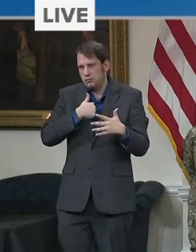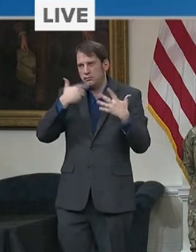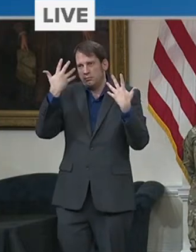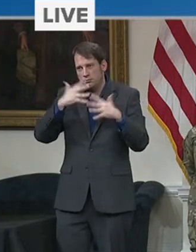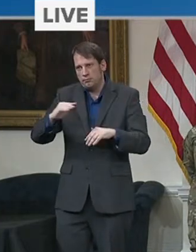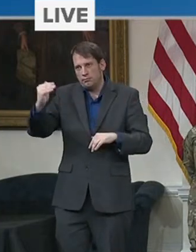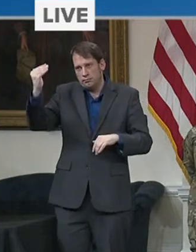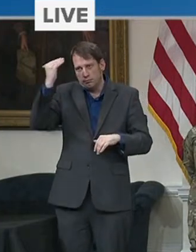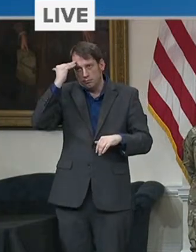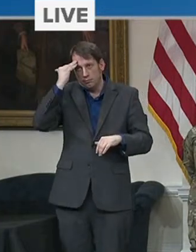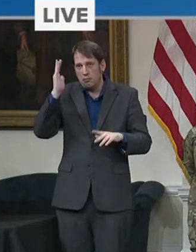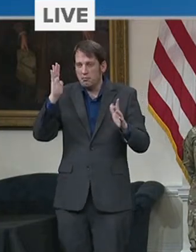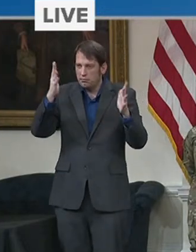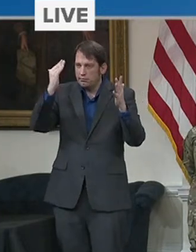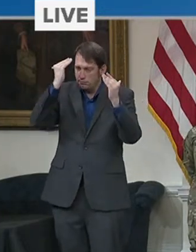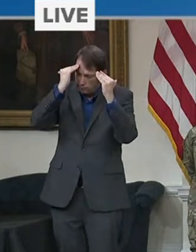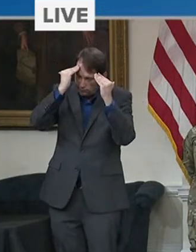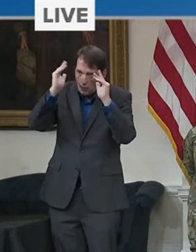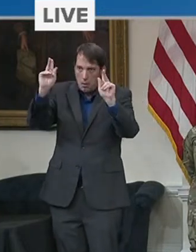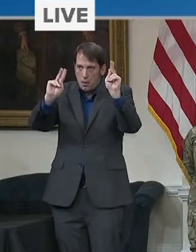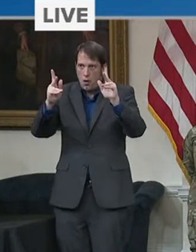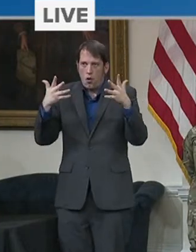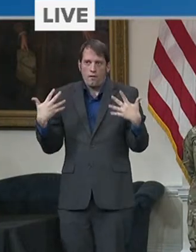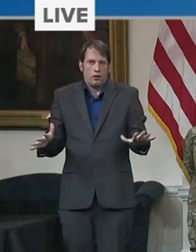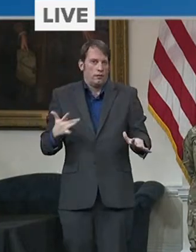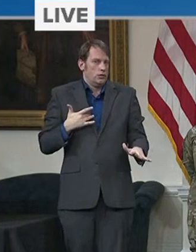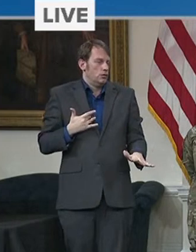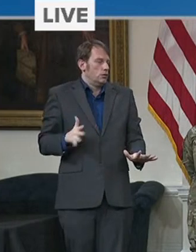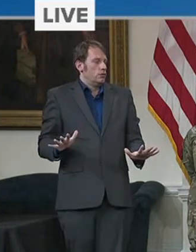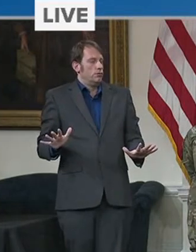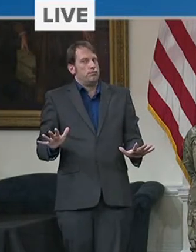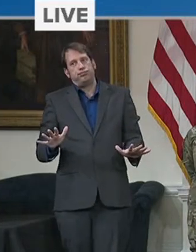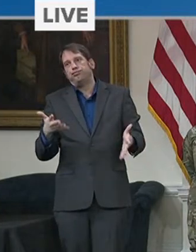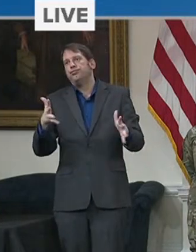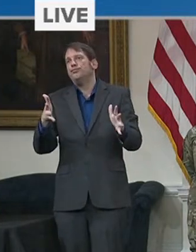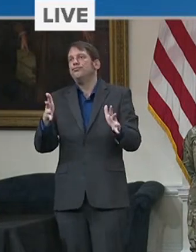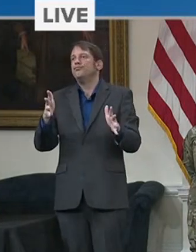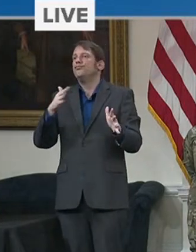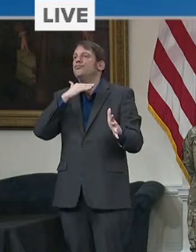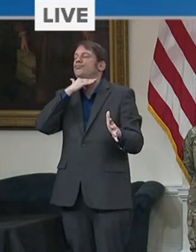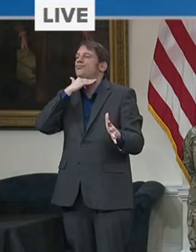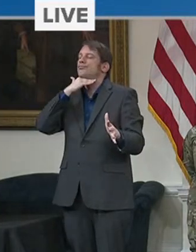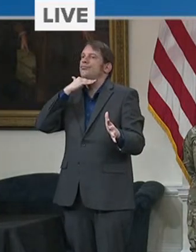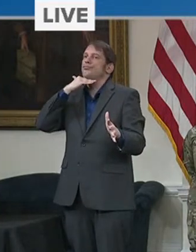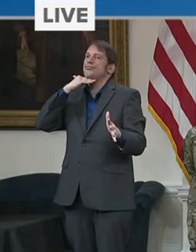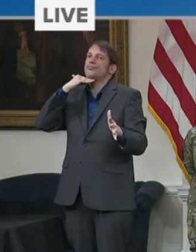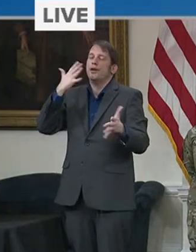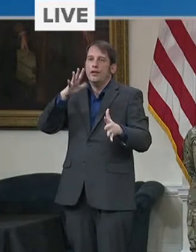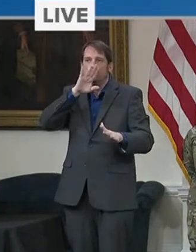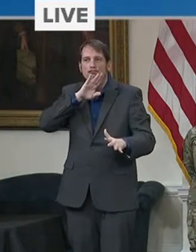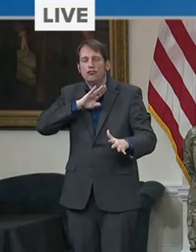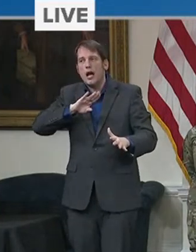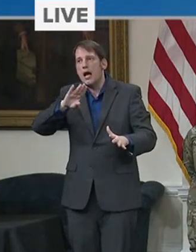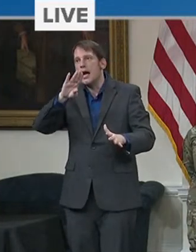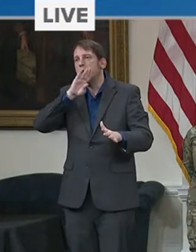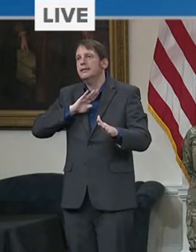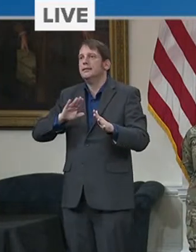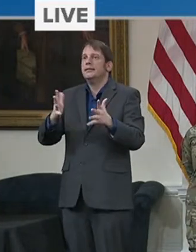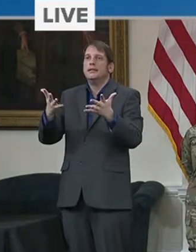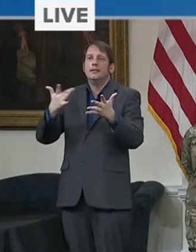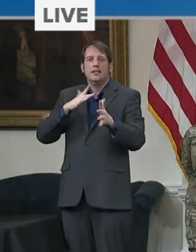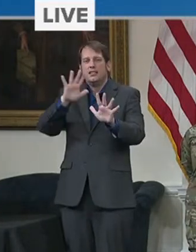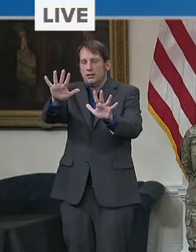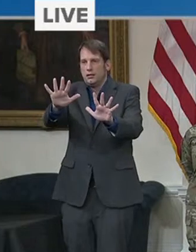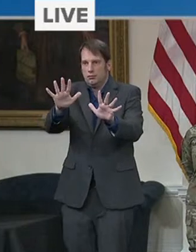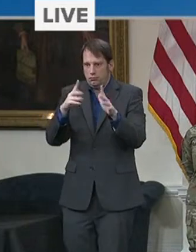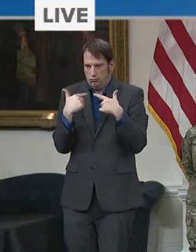sick of this virus. We're completely fed up and frustrated right now. Trust me, I